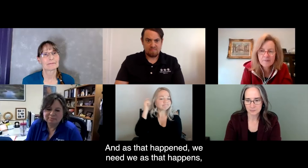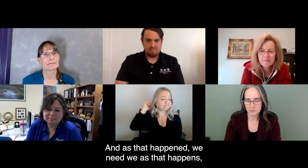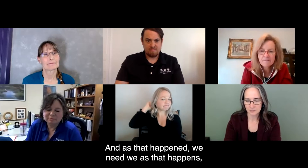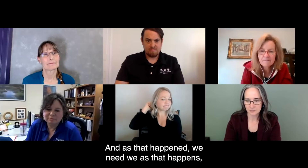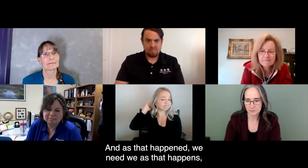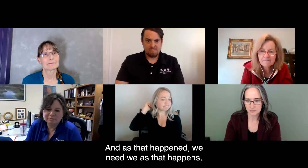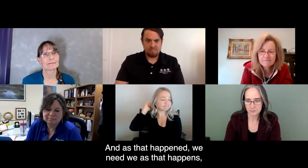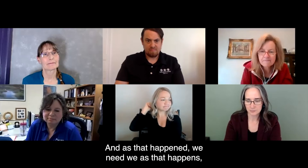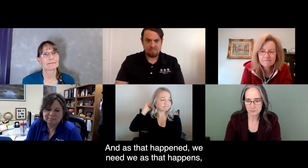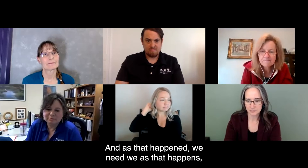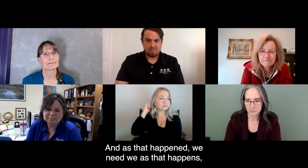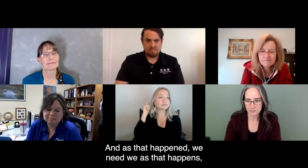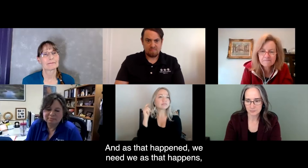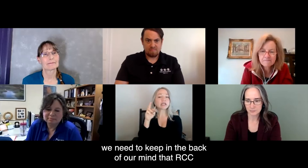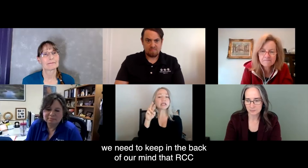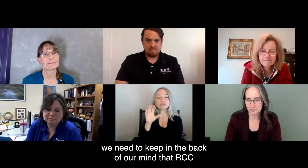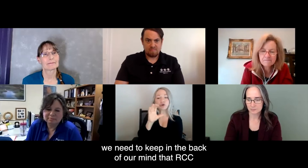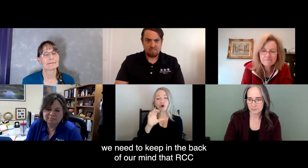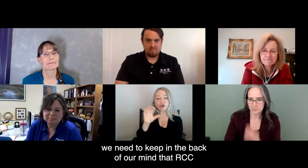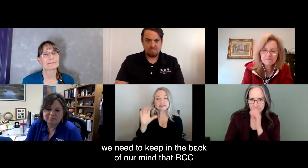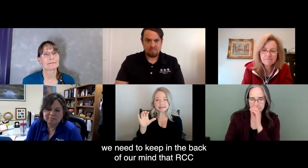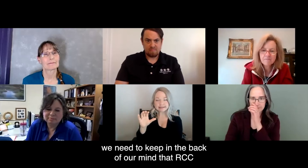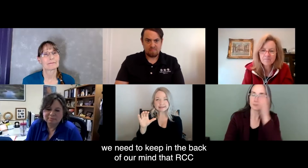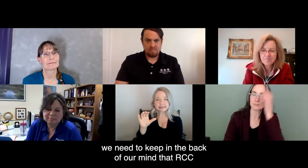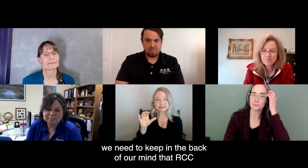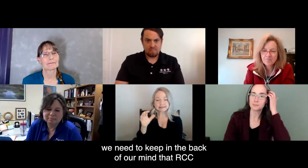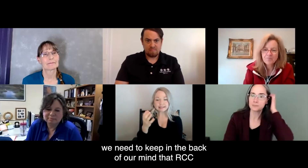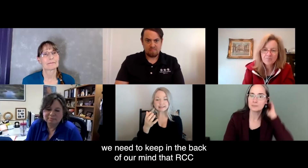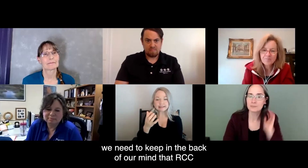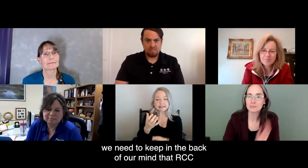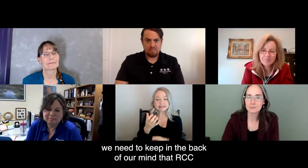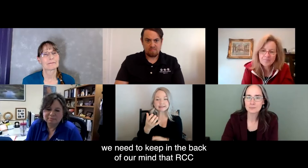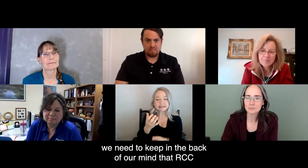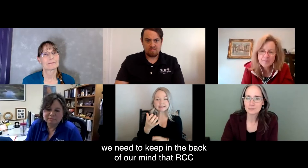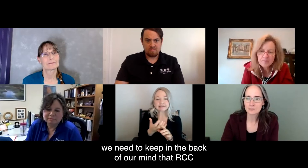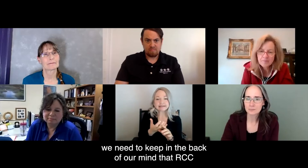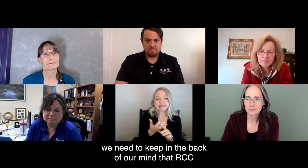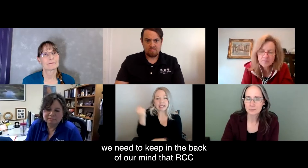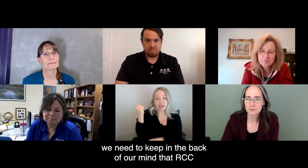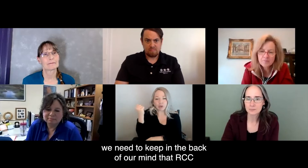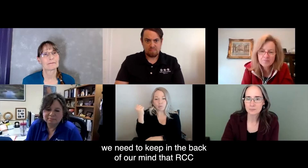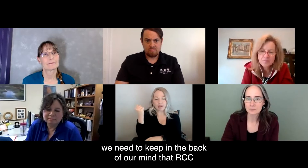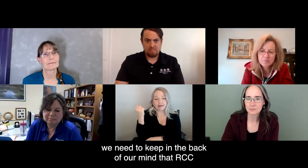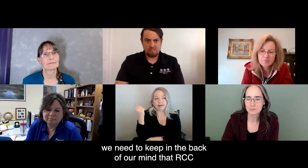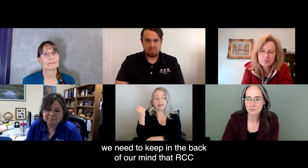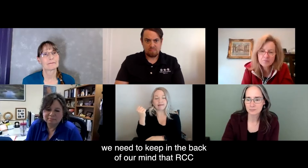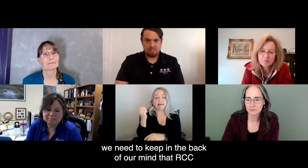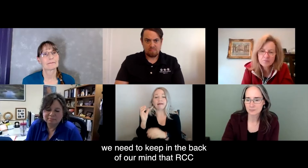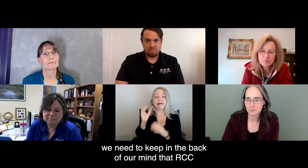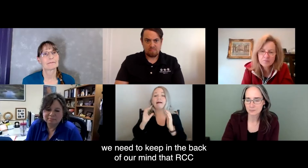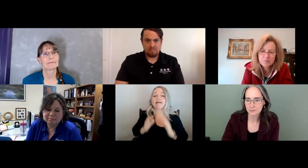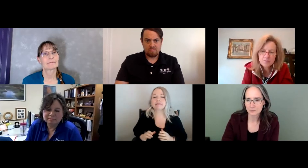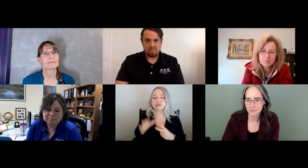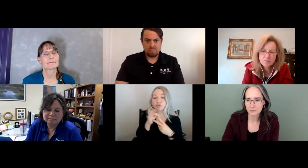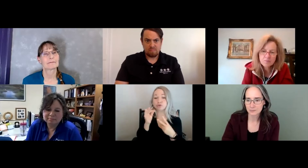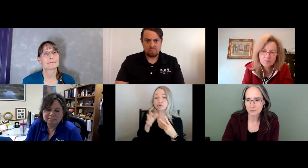that happens, we need to keep in the back of our mind that, how do I say,